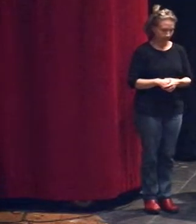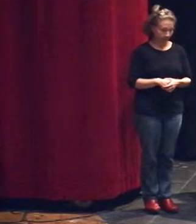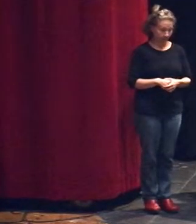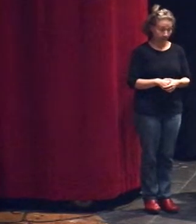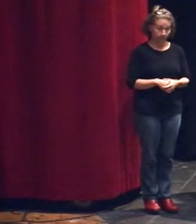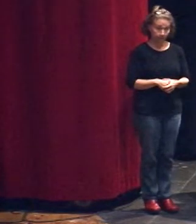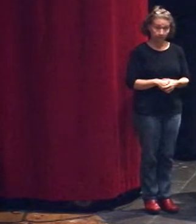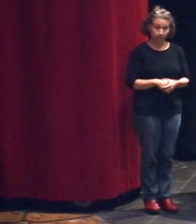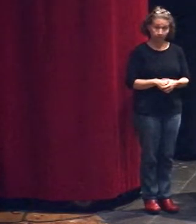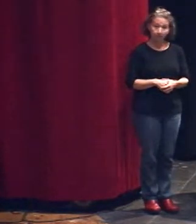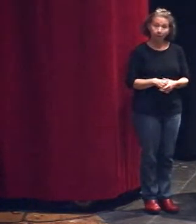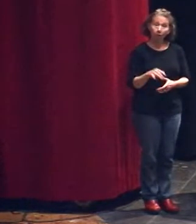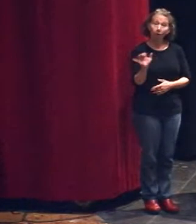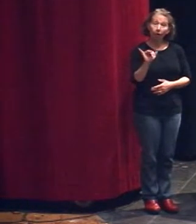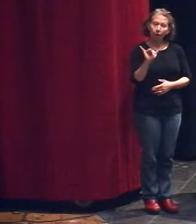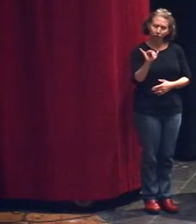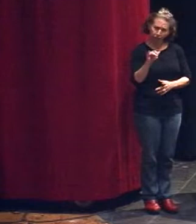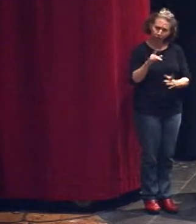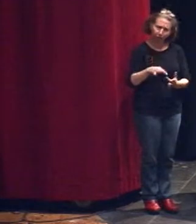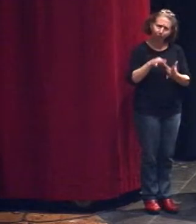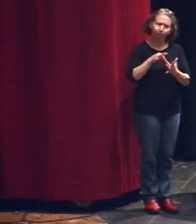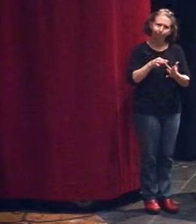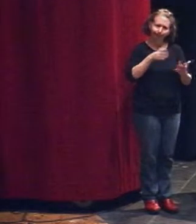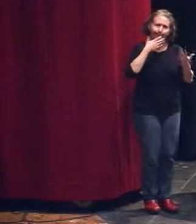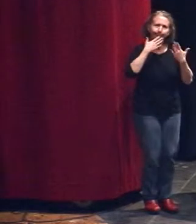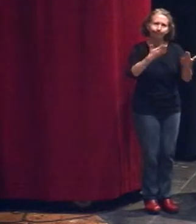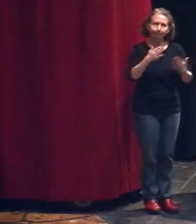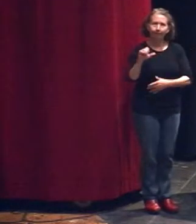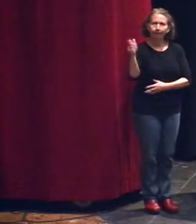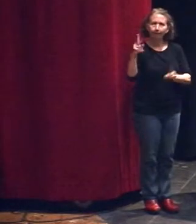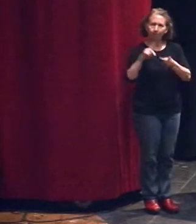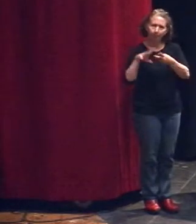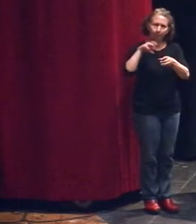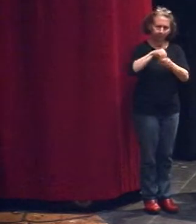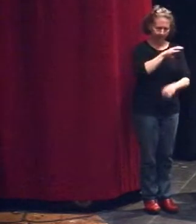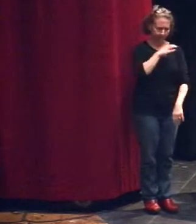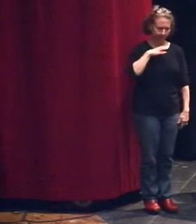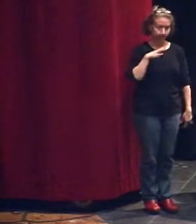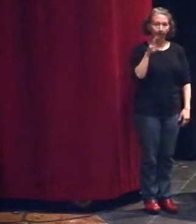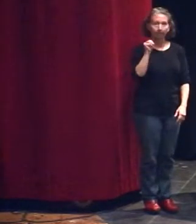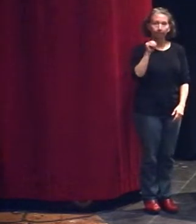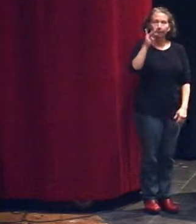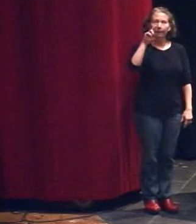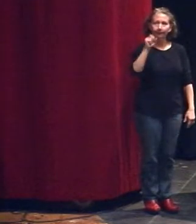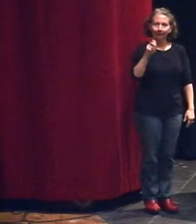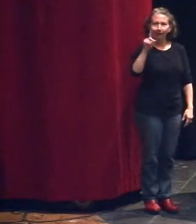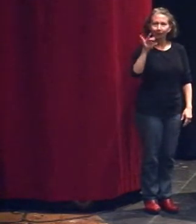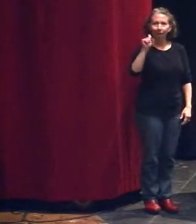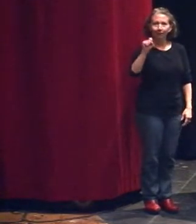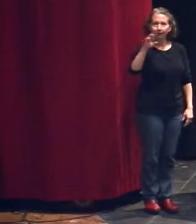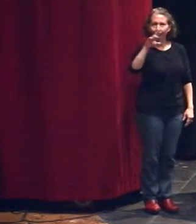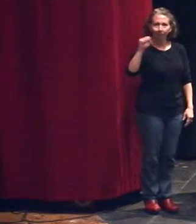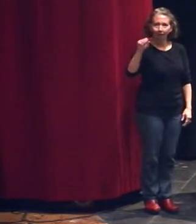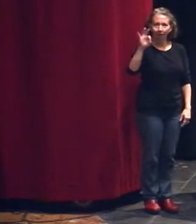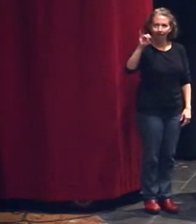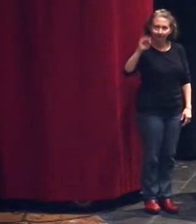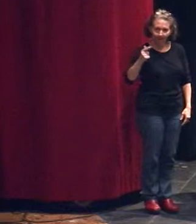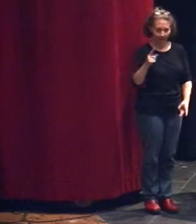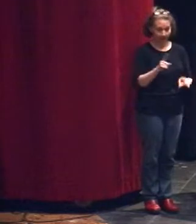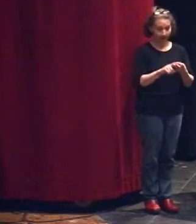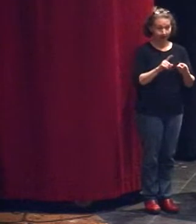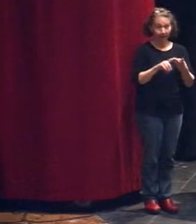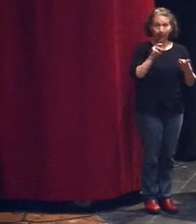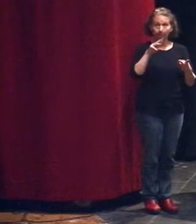A special thank you to the other members of the committee. Mrs. Krista Rawls Fanning and Ms. Katrina Ligon are our